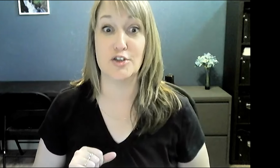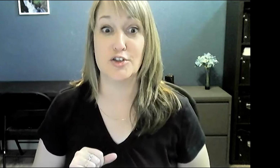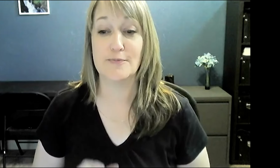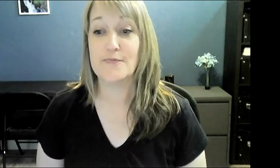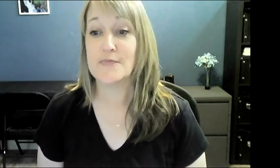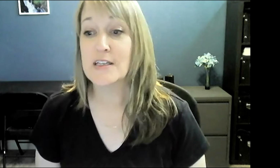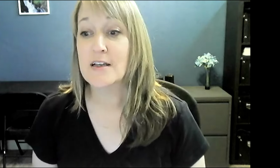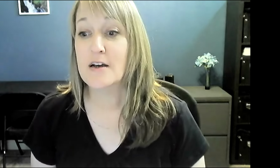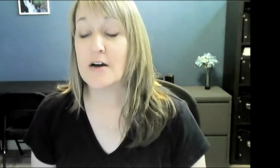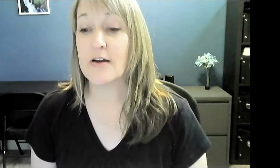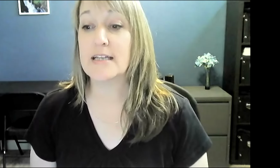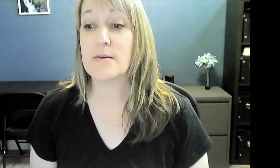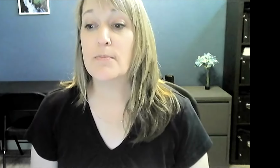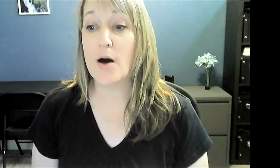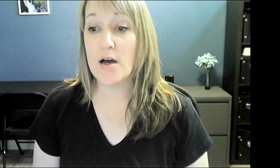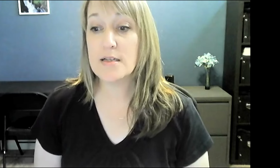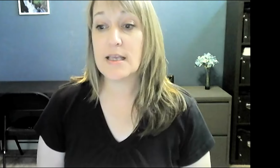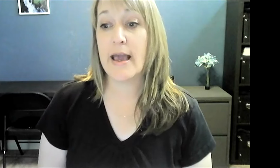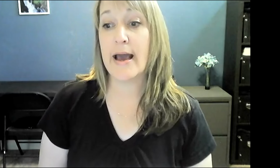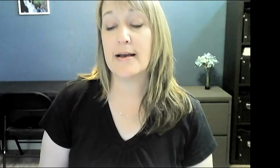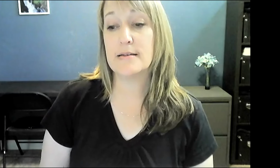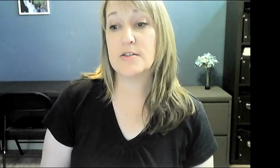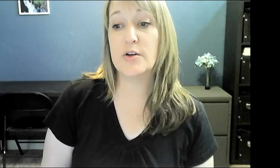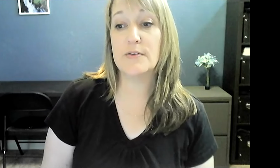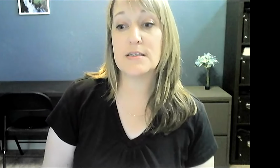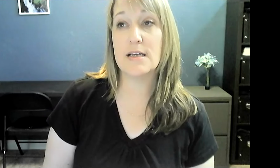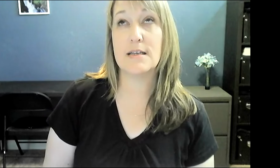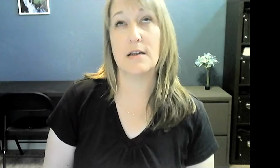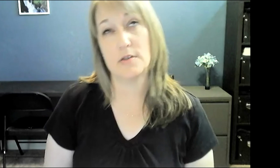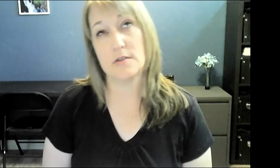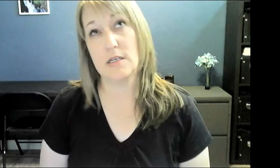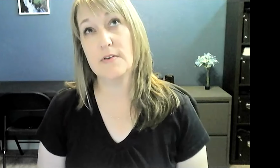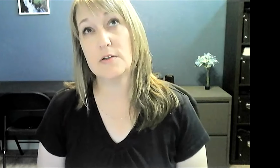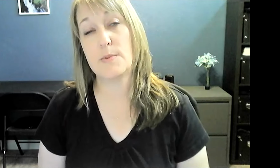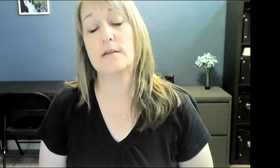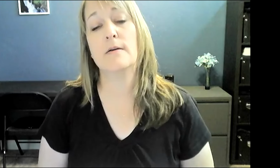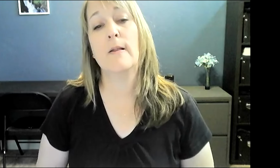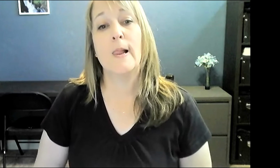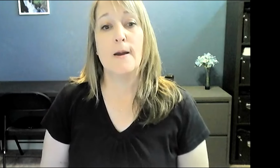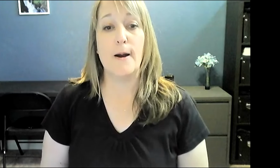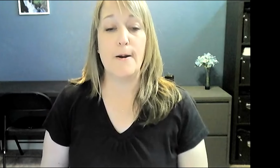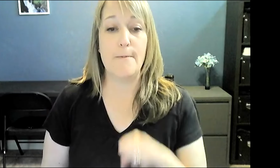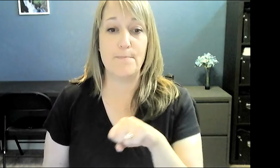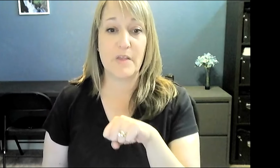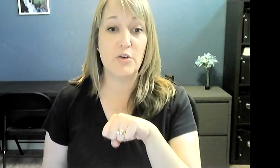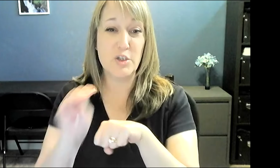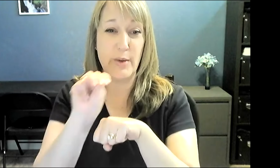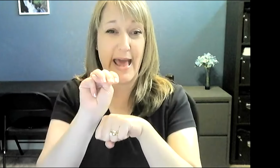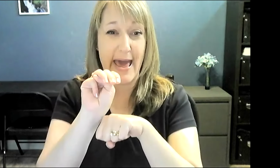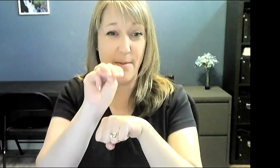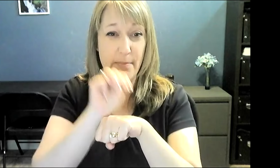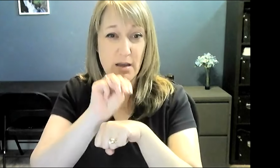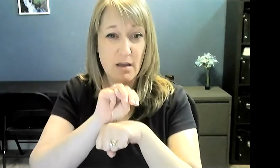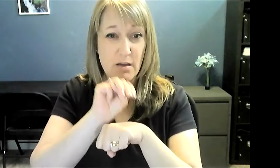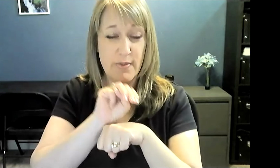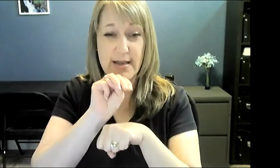church. All right, mosque has 2 different signs, and I've also seen it finger spelled. You can do an M with that